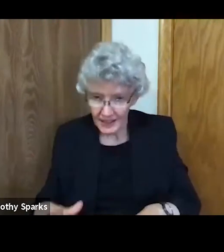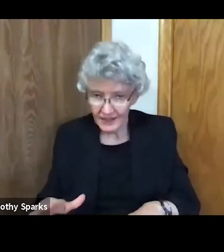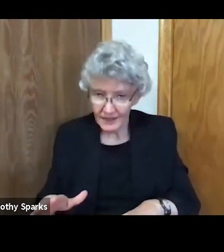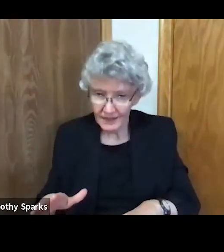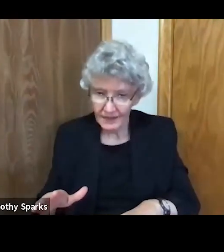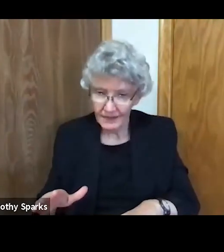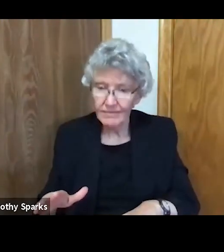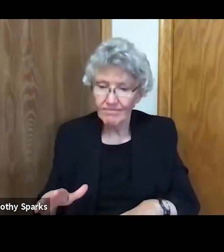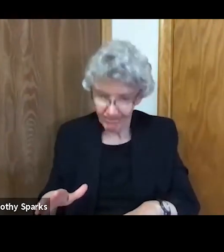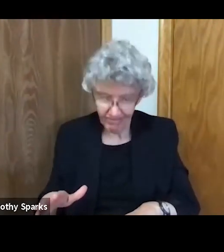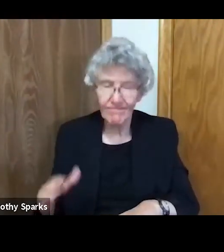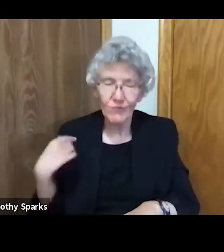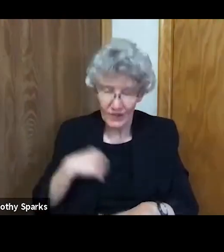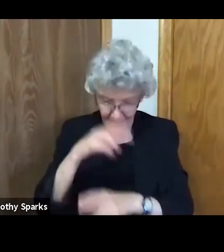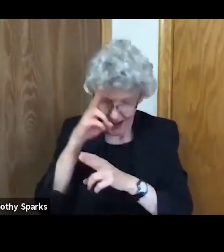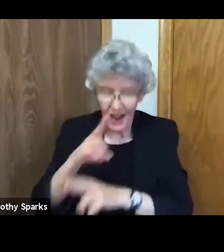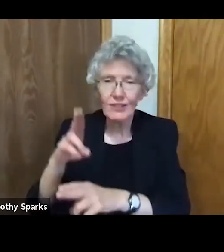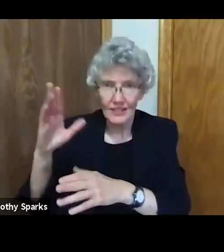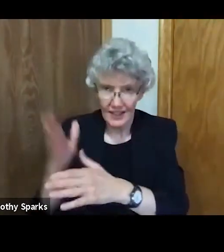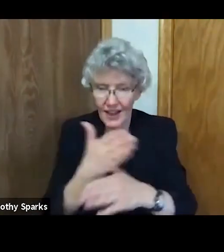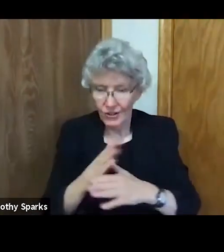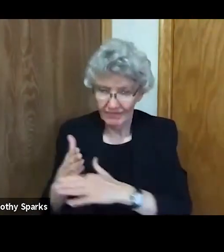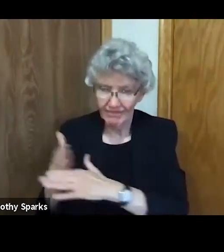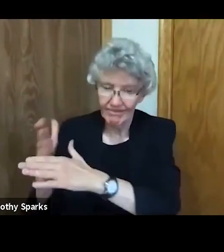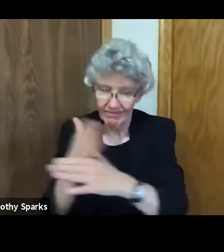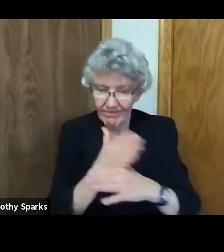with anyone who desires to feast.